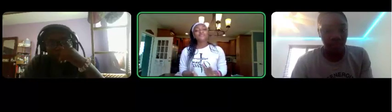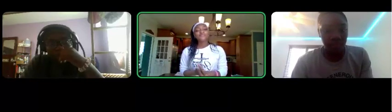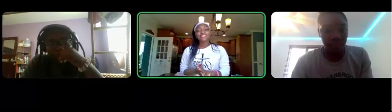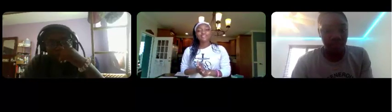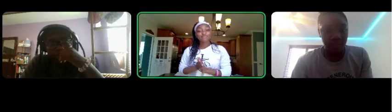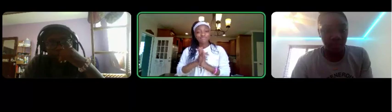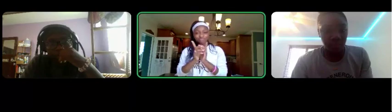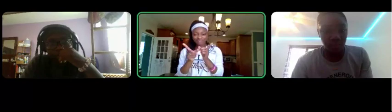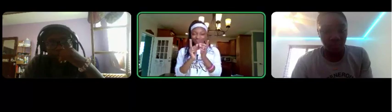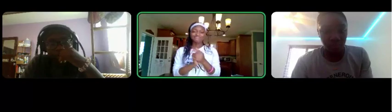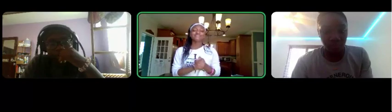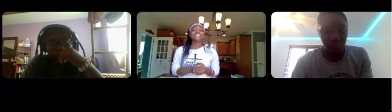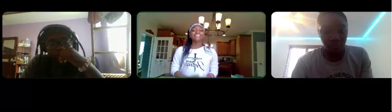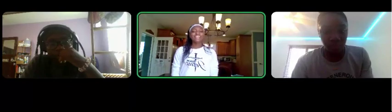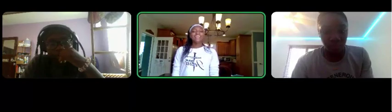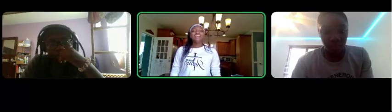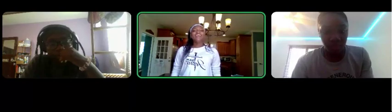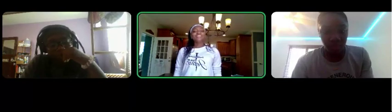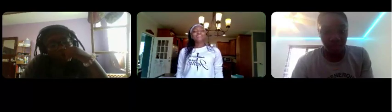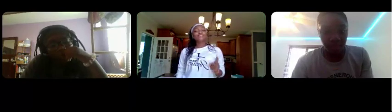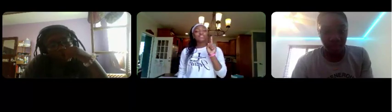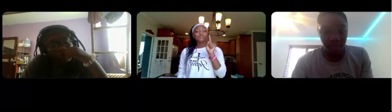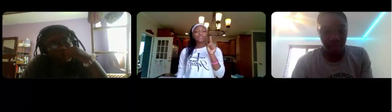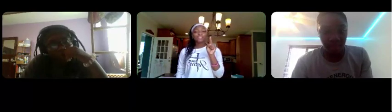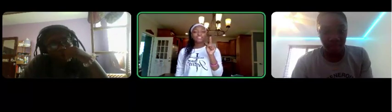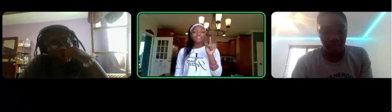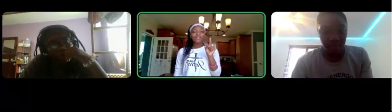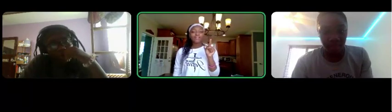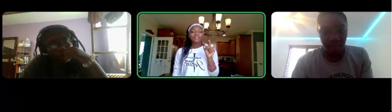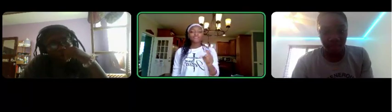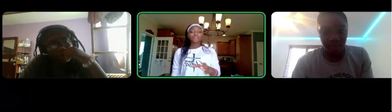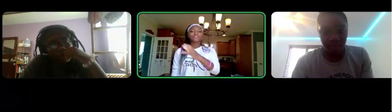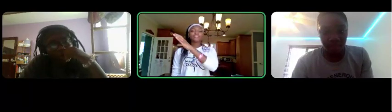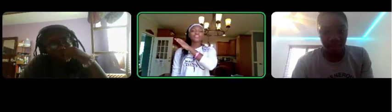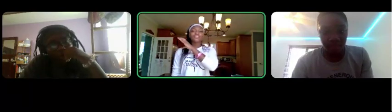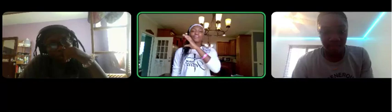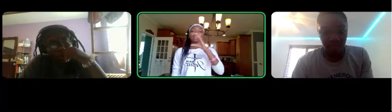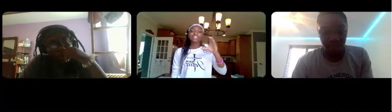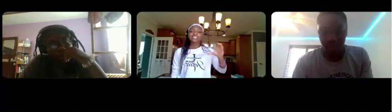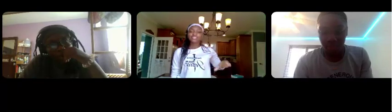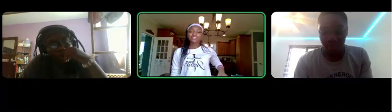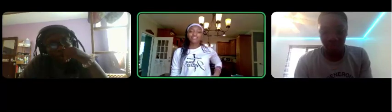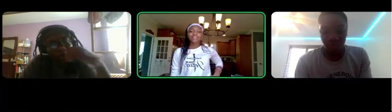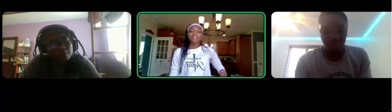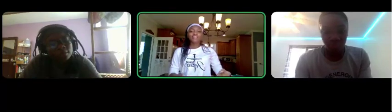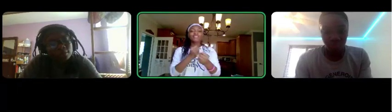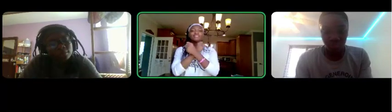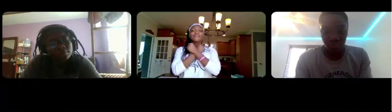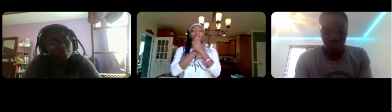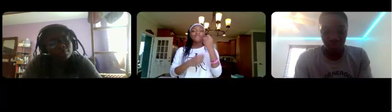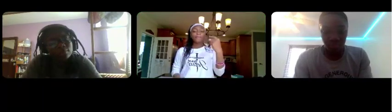So, the first words are Christ love